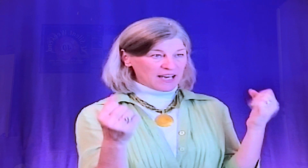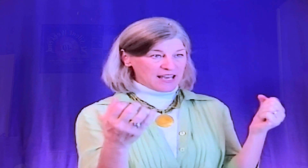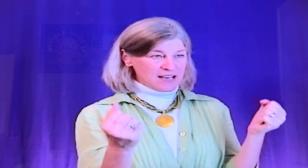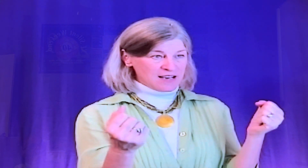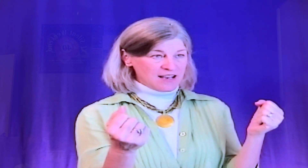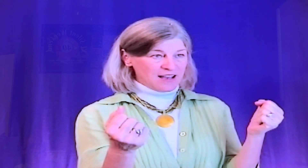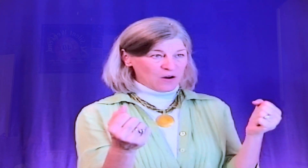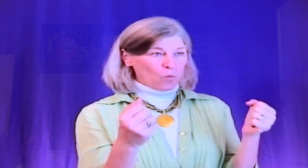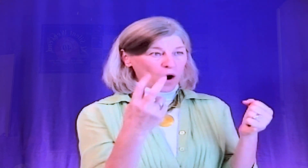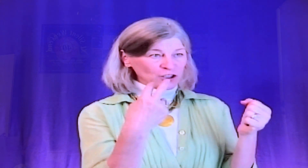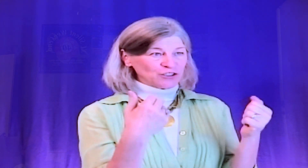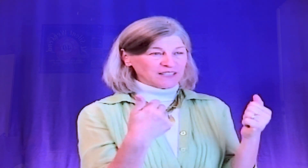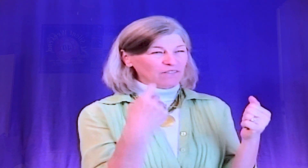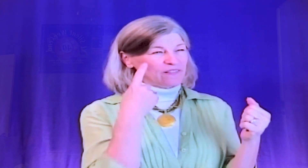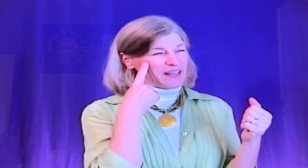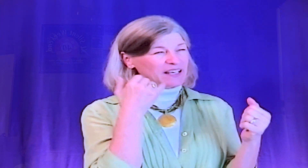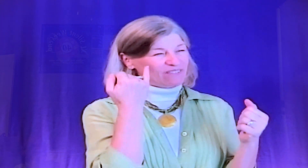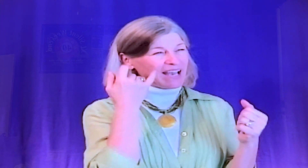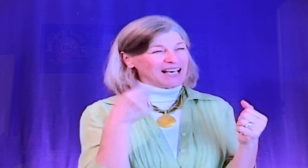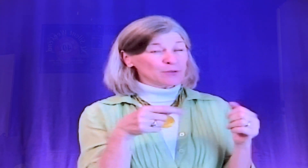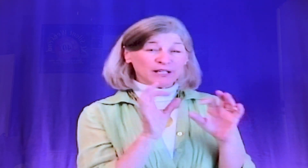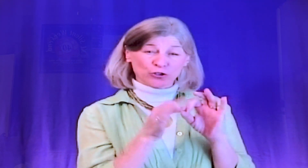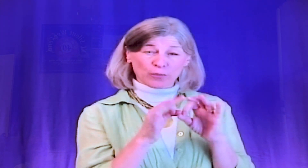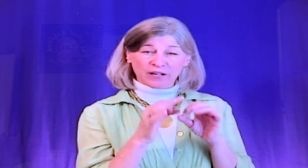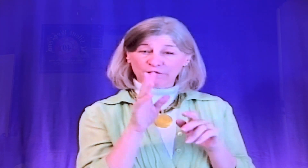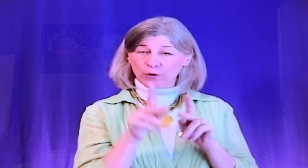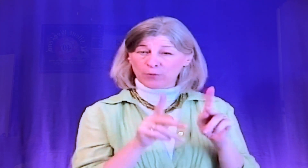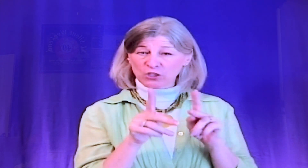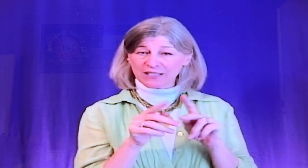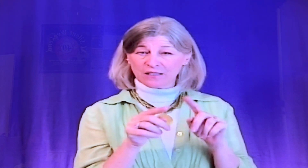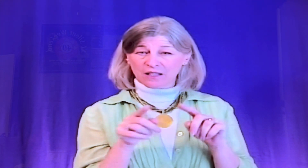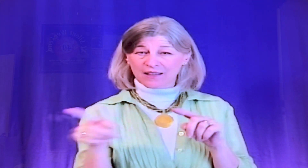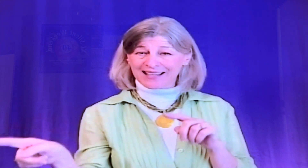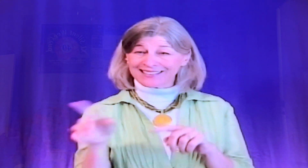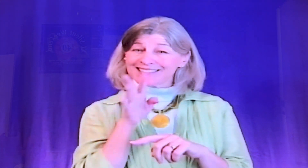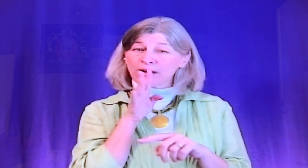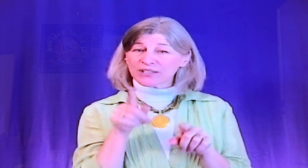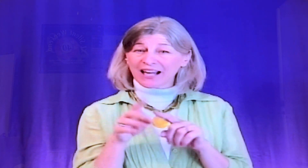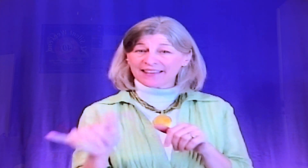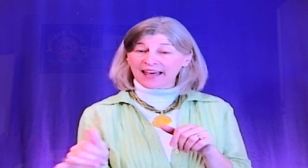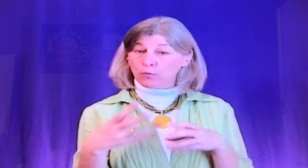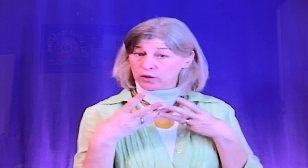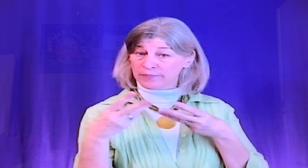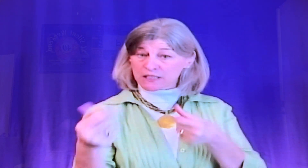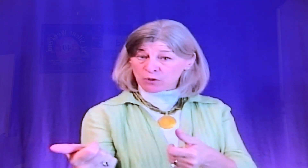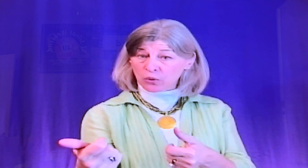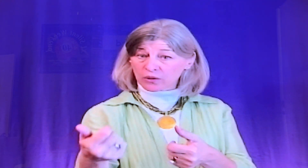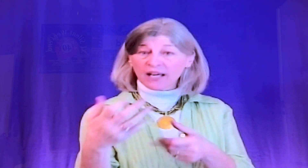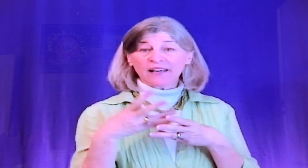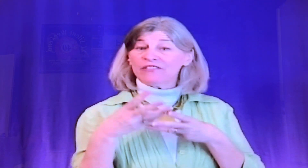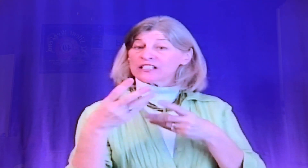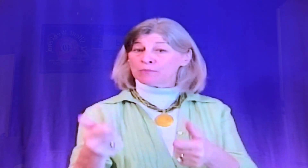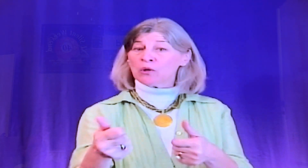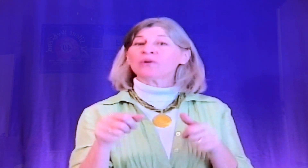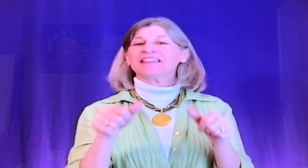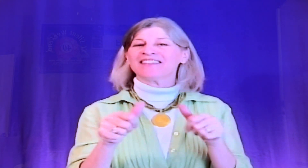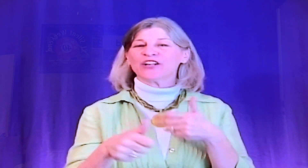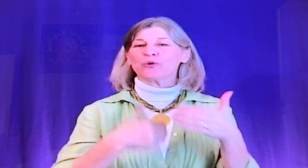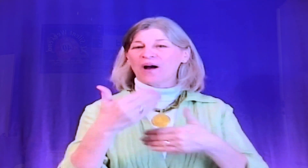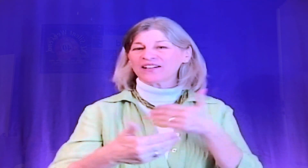signing, watch yourself and think, if I had to be interpreting for a person that sounded like that, would it be smooth? If it's smooth, then you're well on your